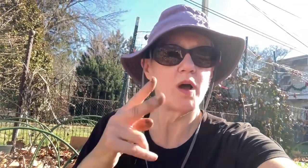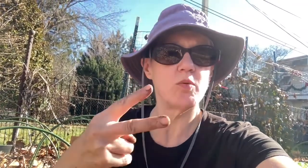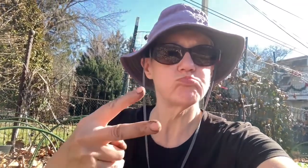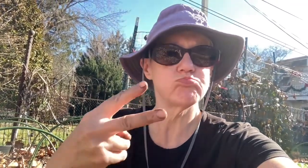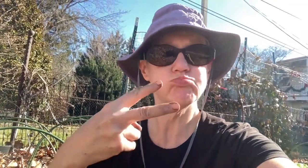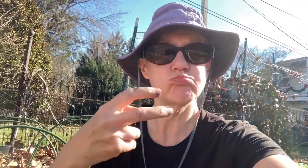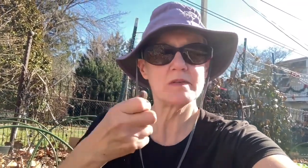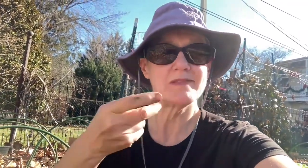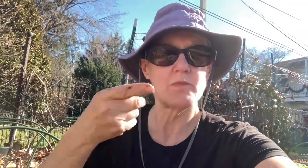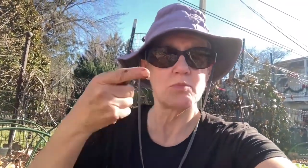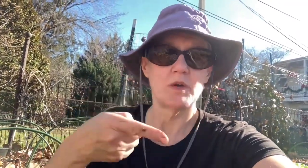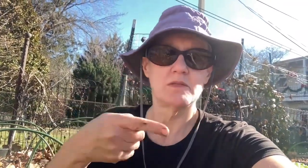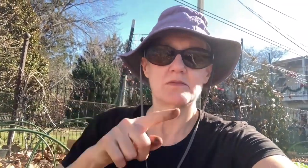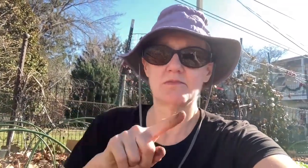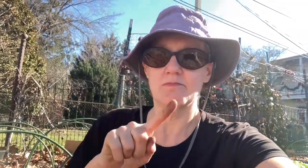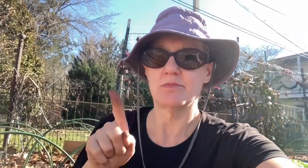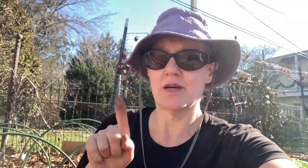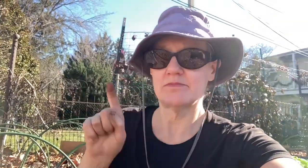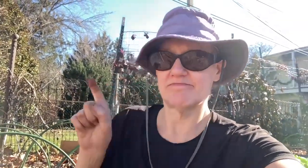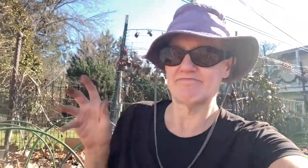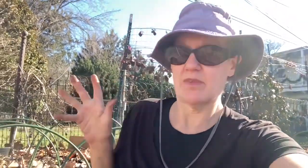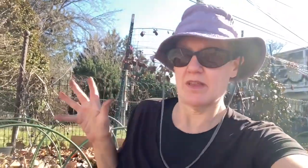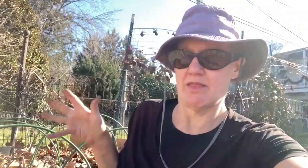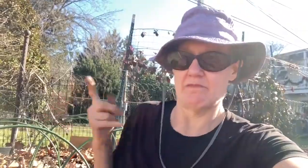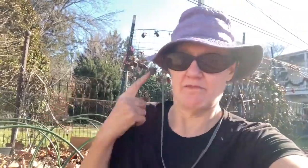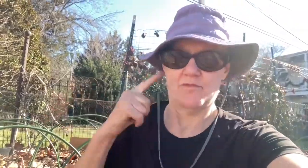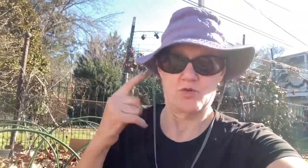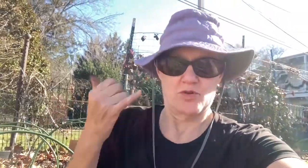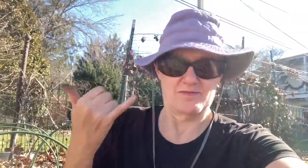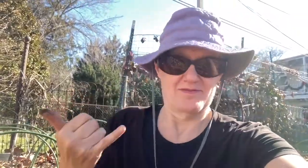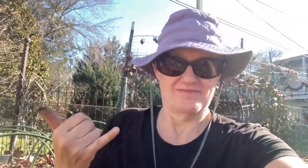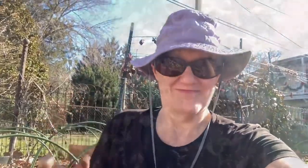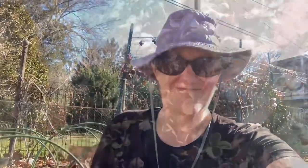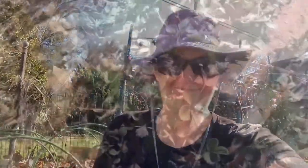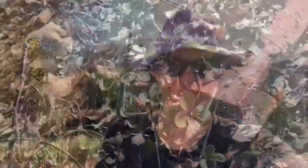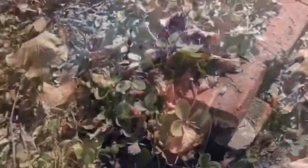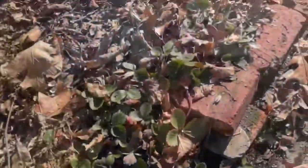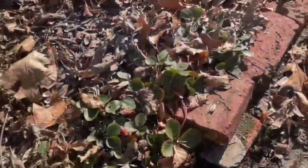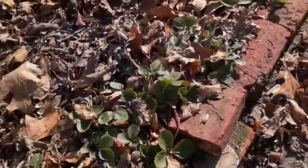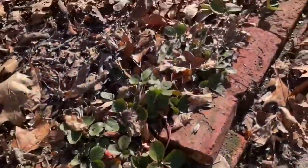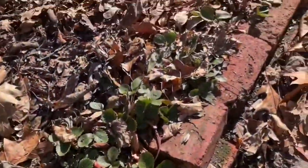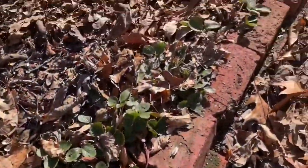refrigerator. They save for several months, but I'm just going to leave these for now in the ground.